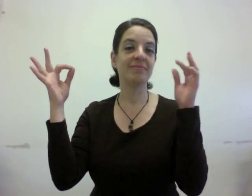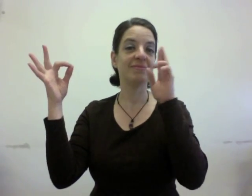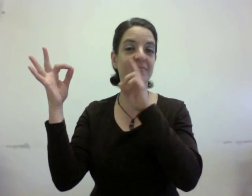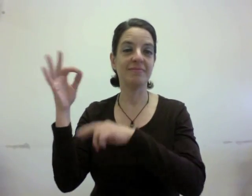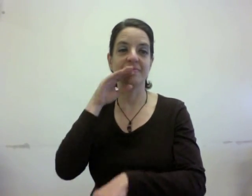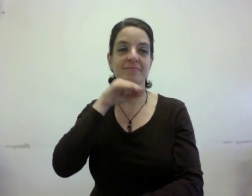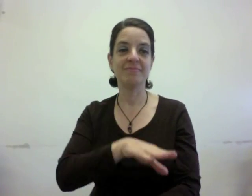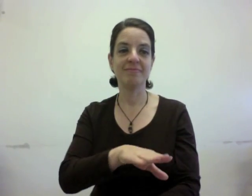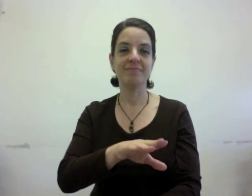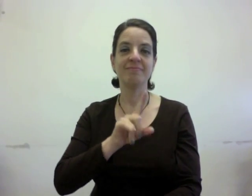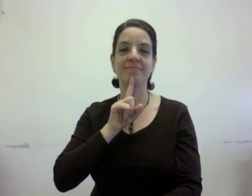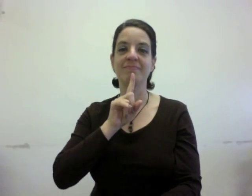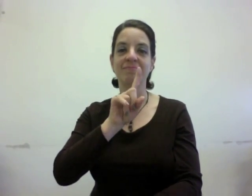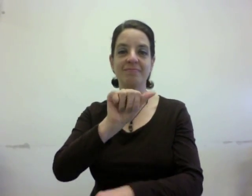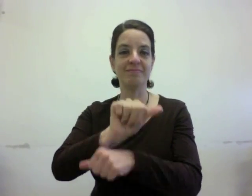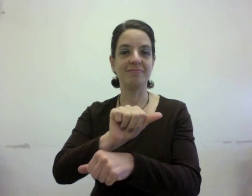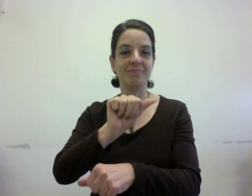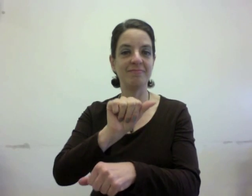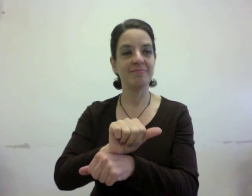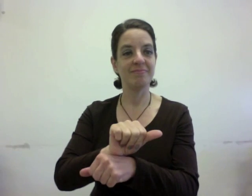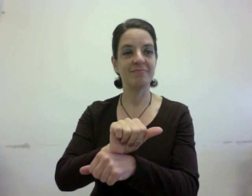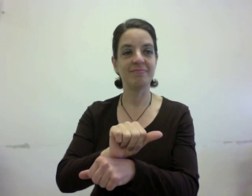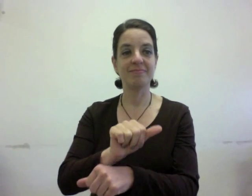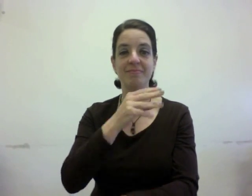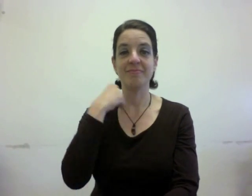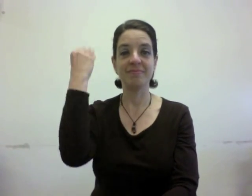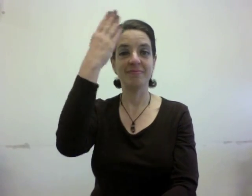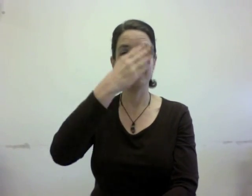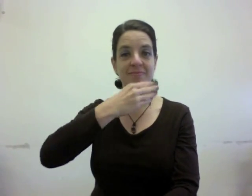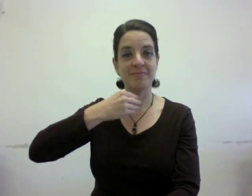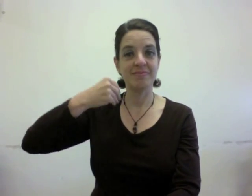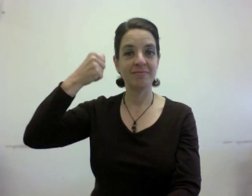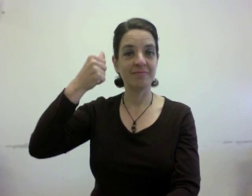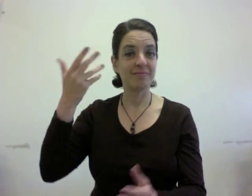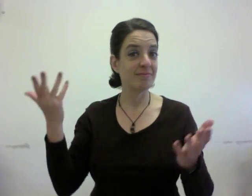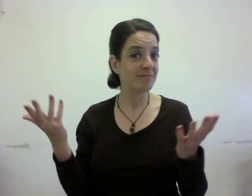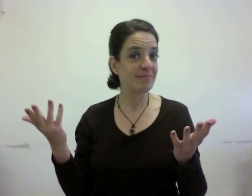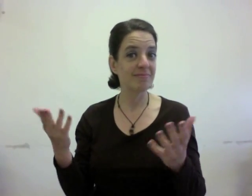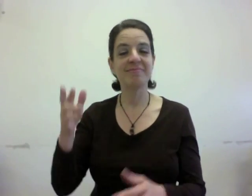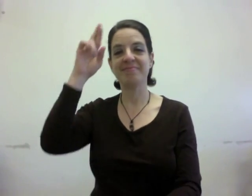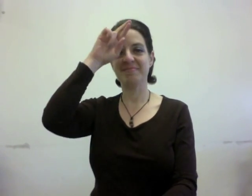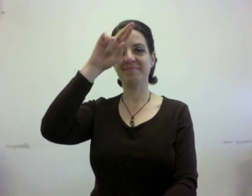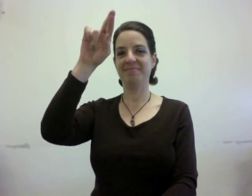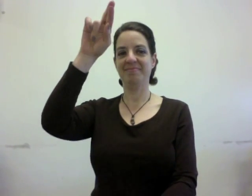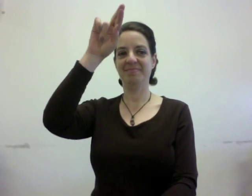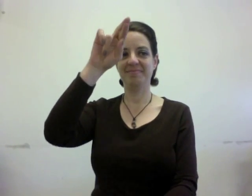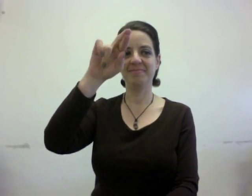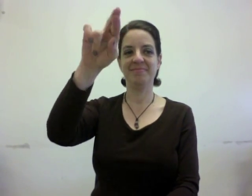rats and elephants, but sure as you're born, the loveliest of all was the unicorn.